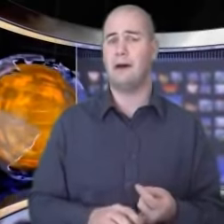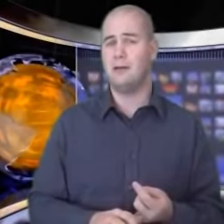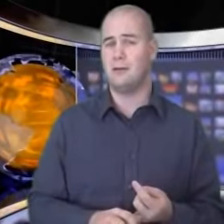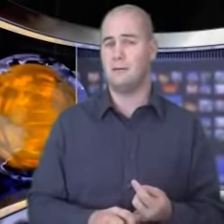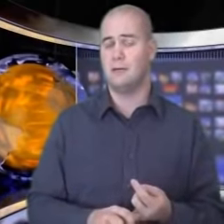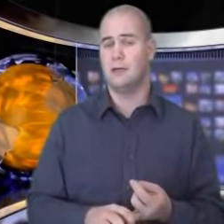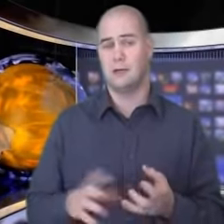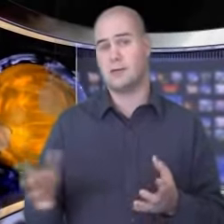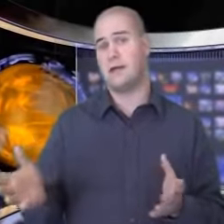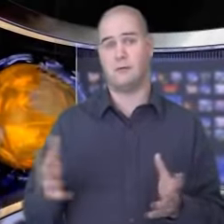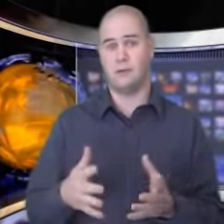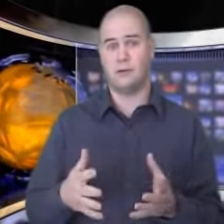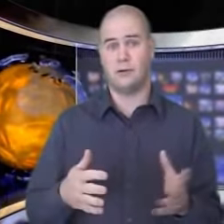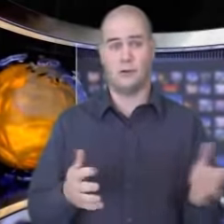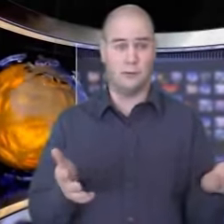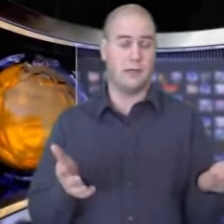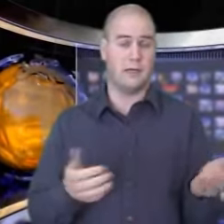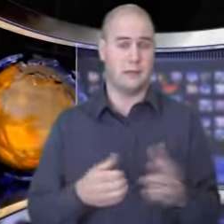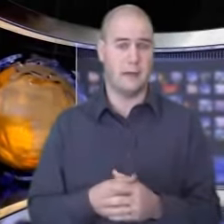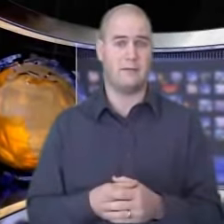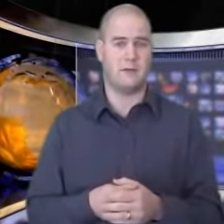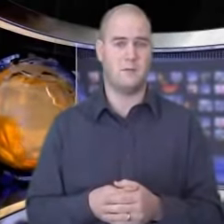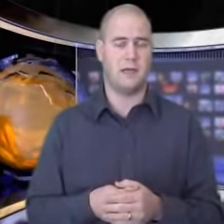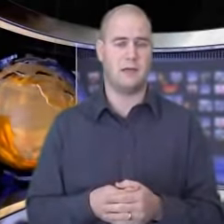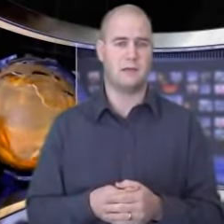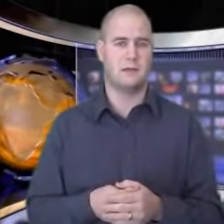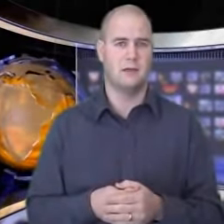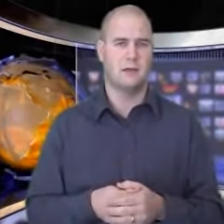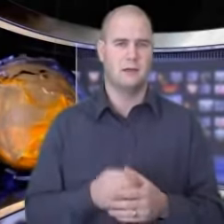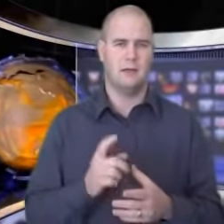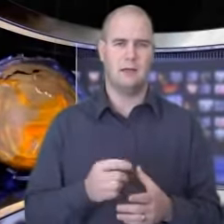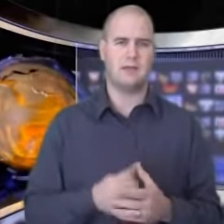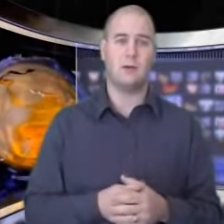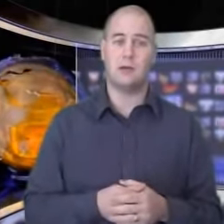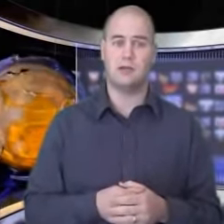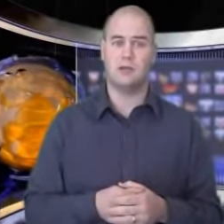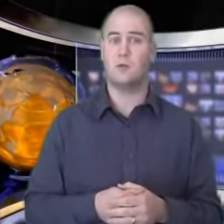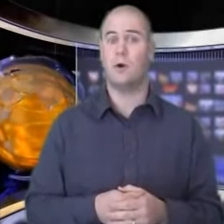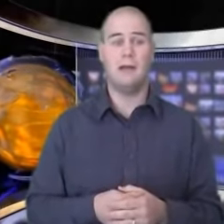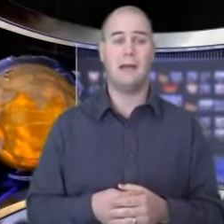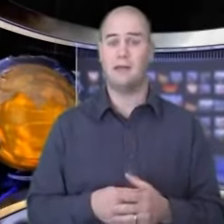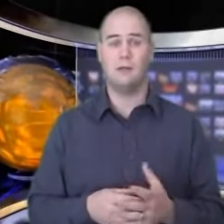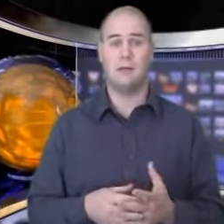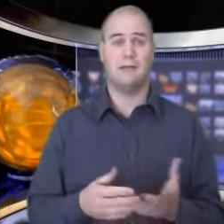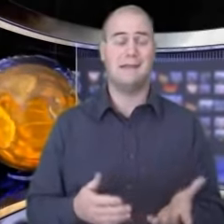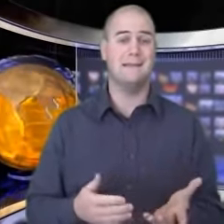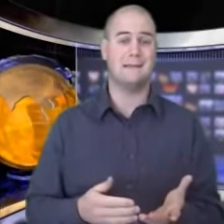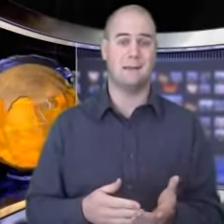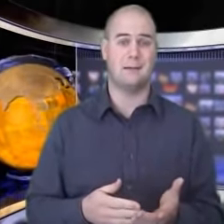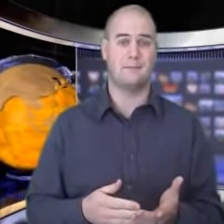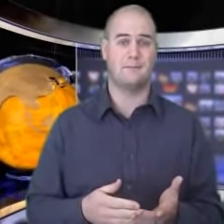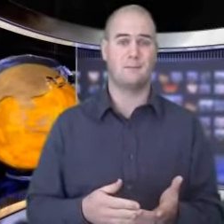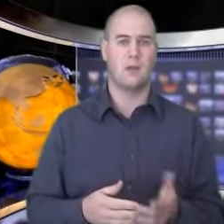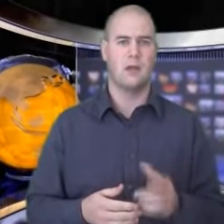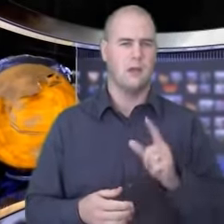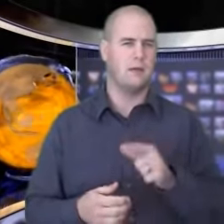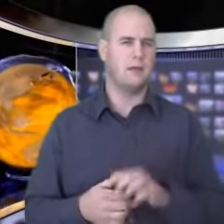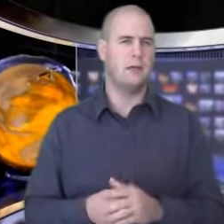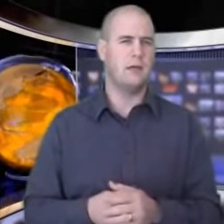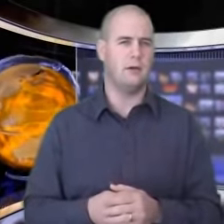volume, because half the material only takes up half the space. The next question is, what did I do to the density? And the key here is